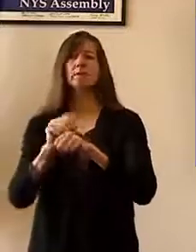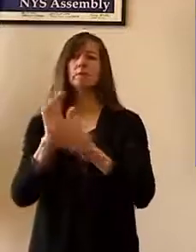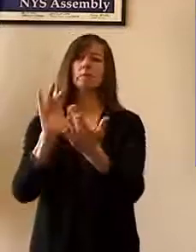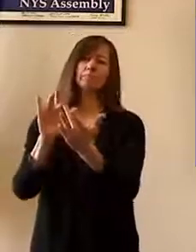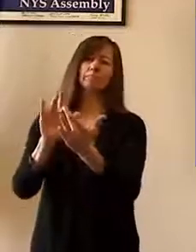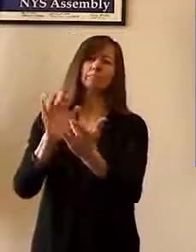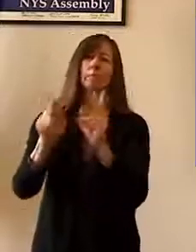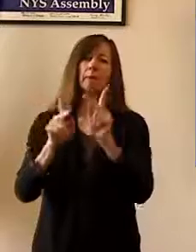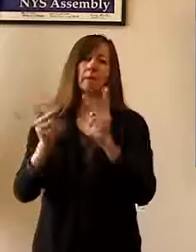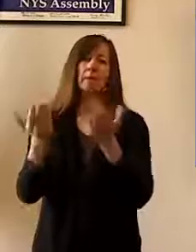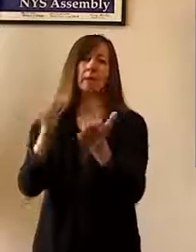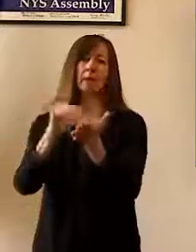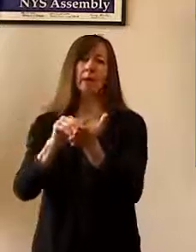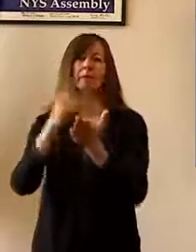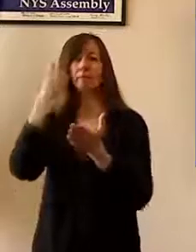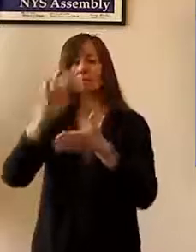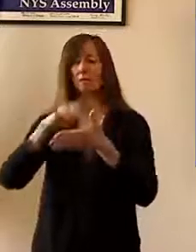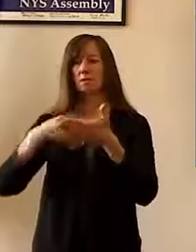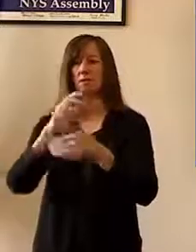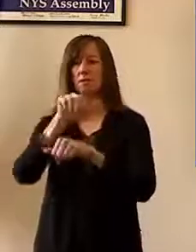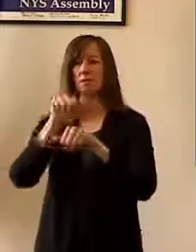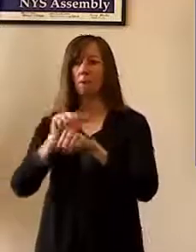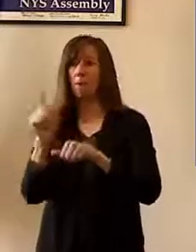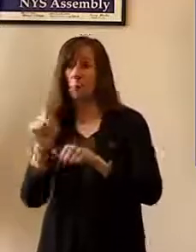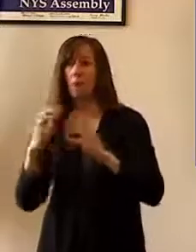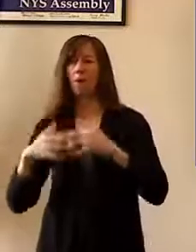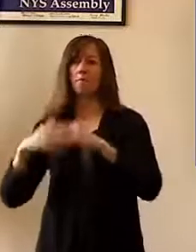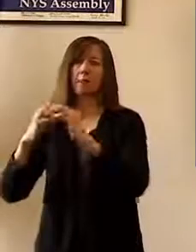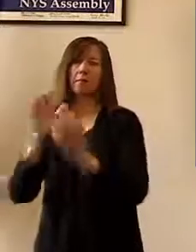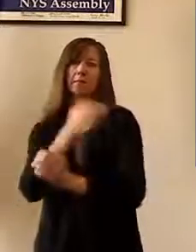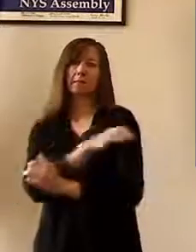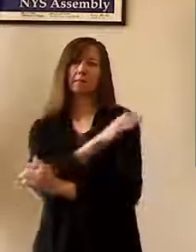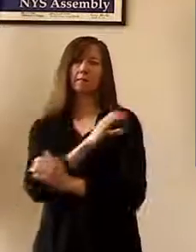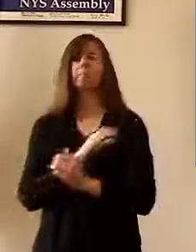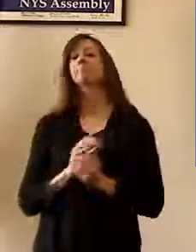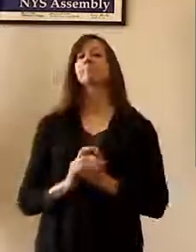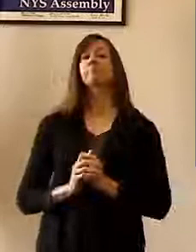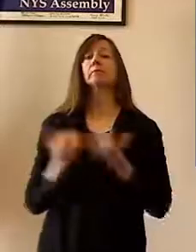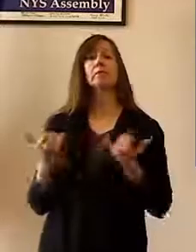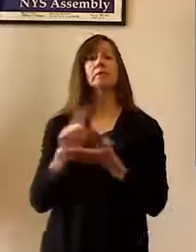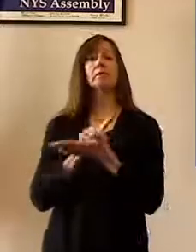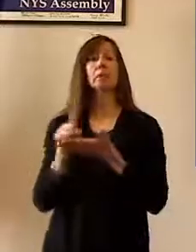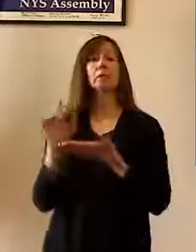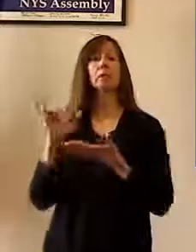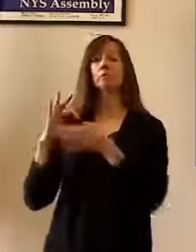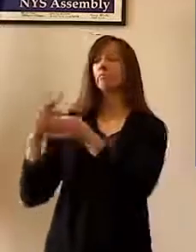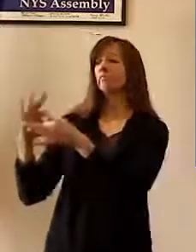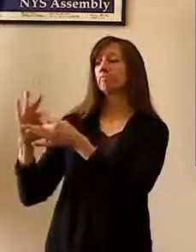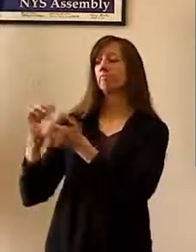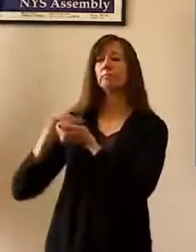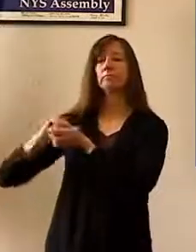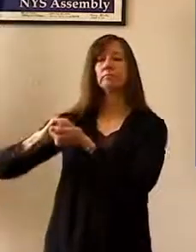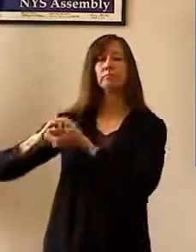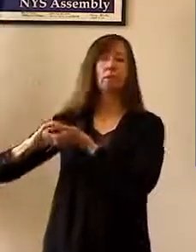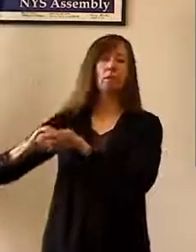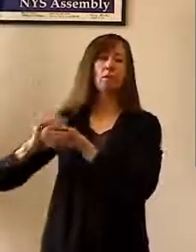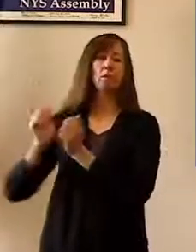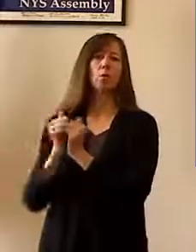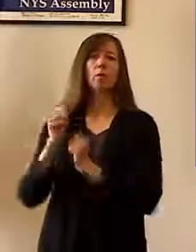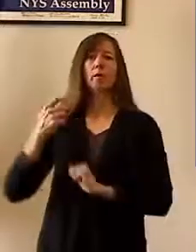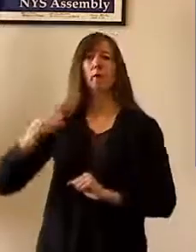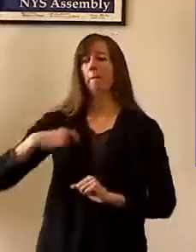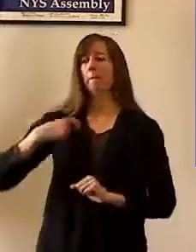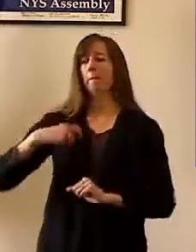pop-up clinics. Additionally, this week we partnered with Marist College. In fact, we've been partnering with all of our area colleges, but this week we